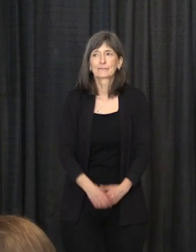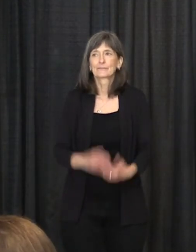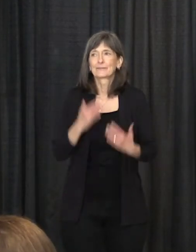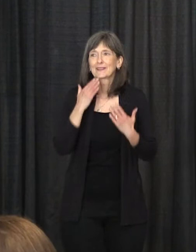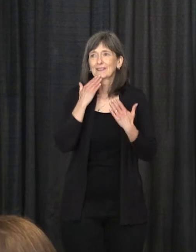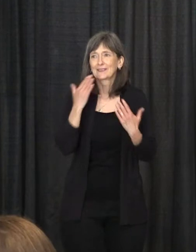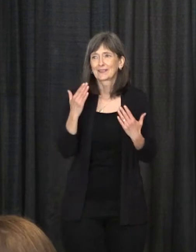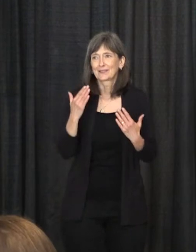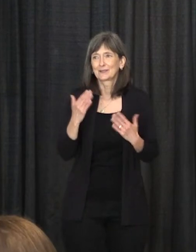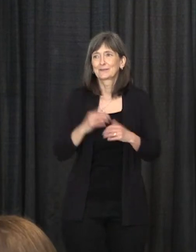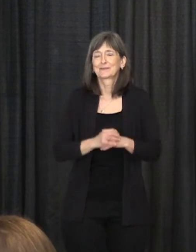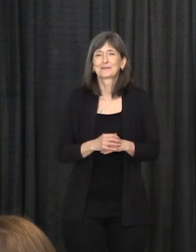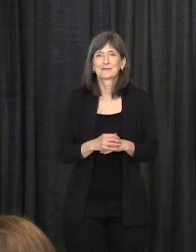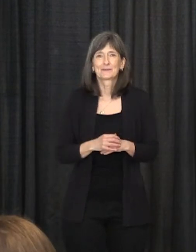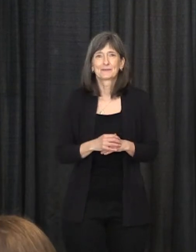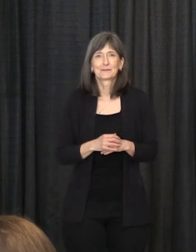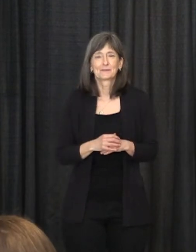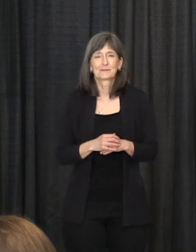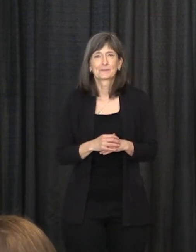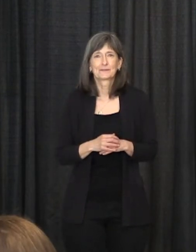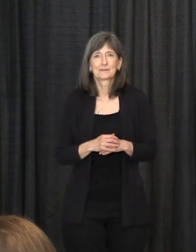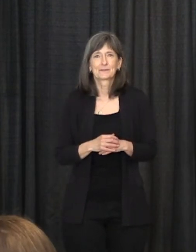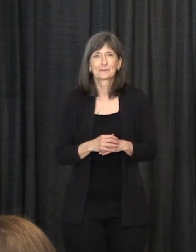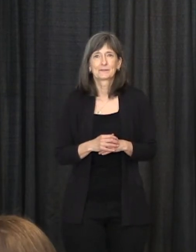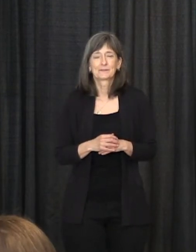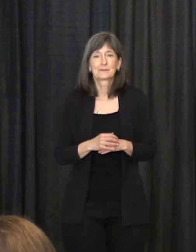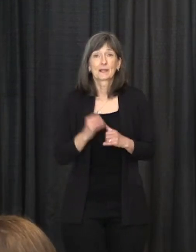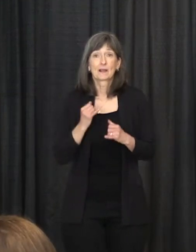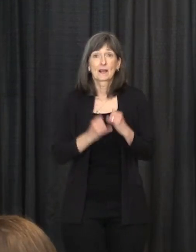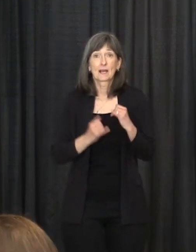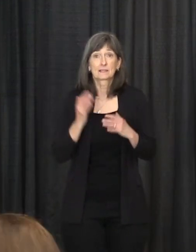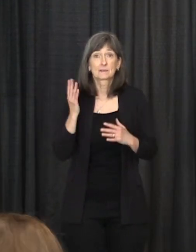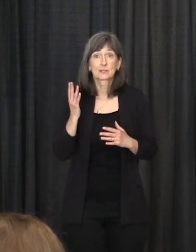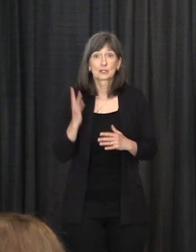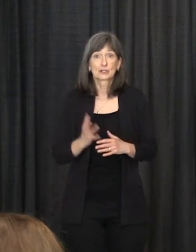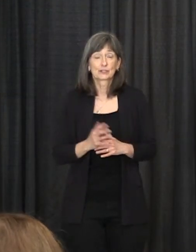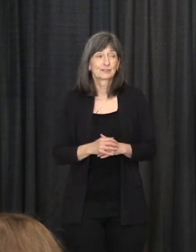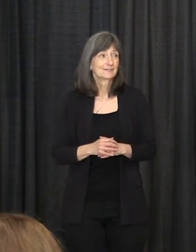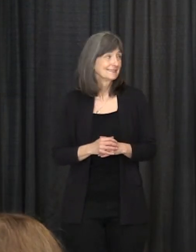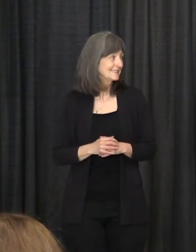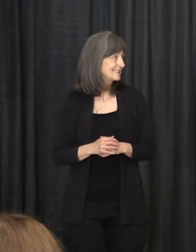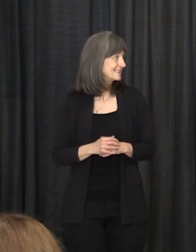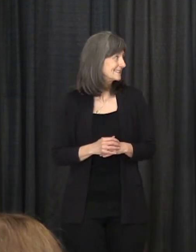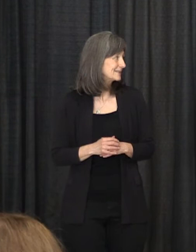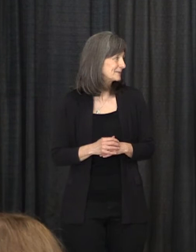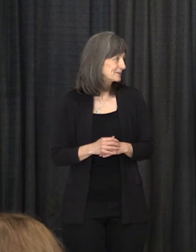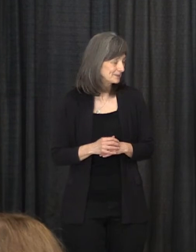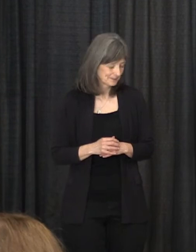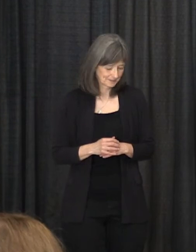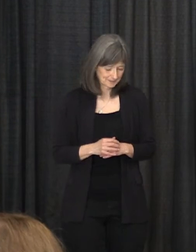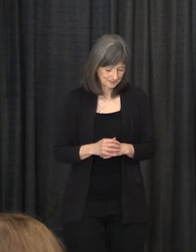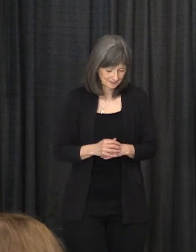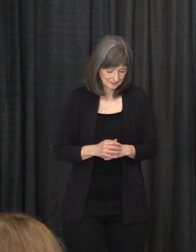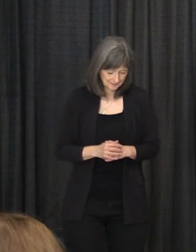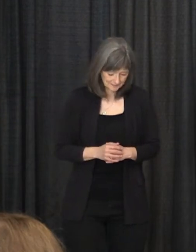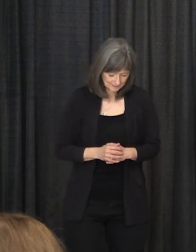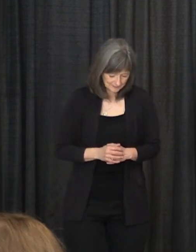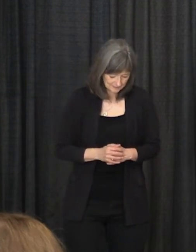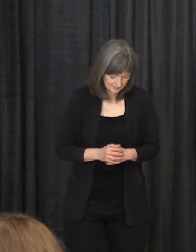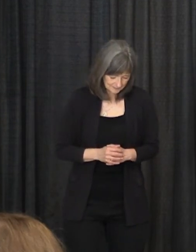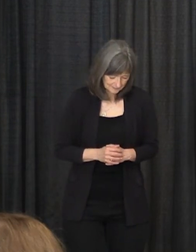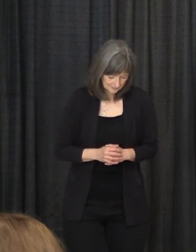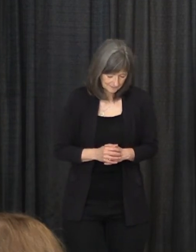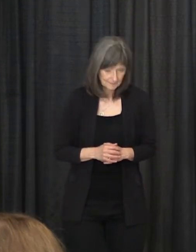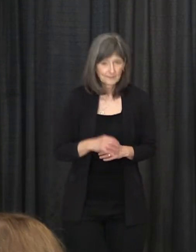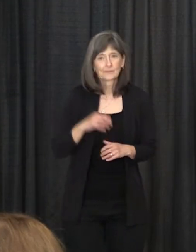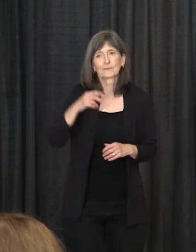Thank you, Mr. Alaguza. Our final speaker, maybe I could do that. Our final speaker